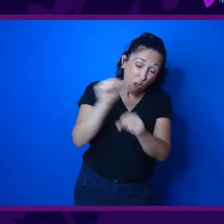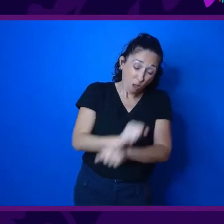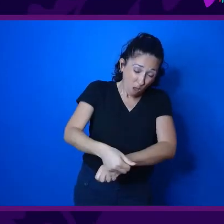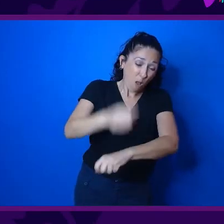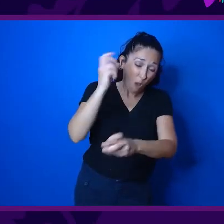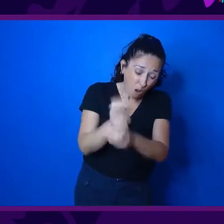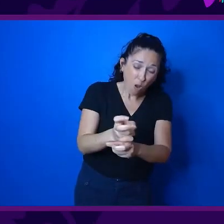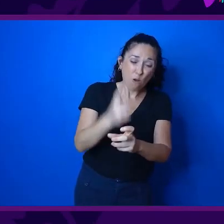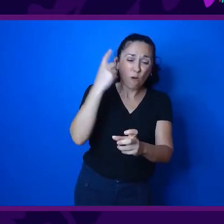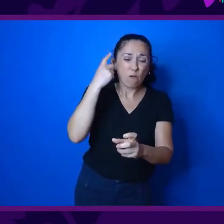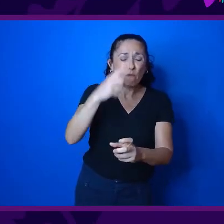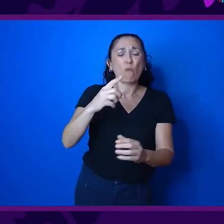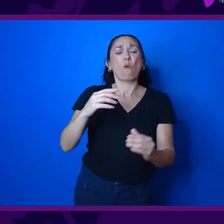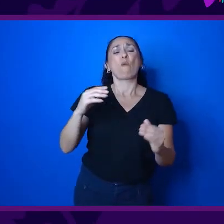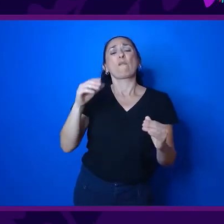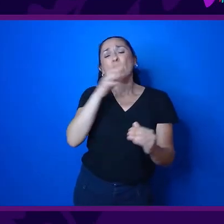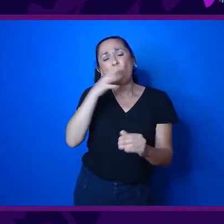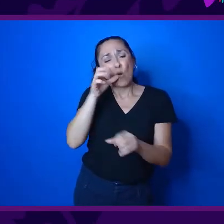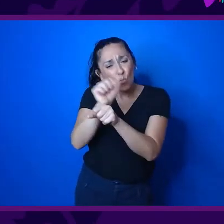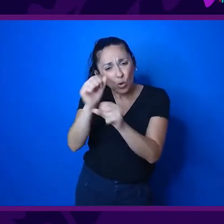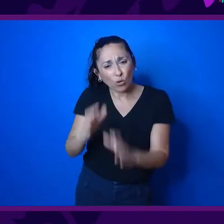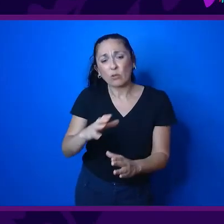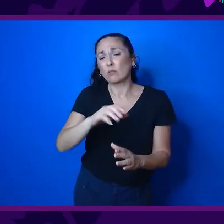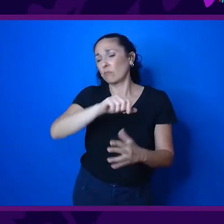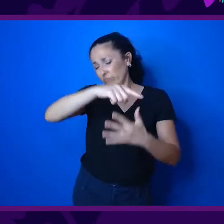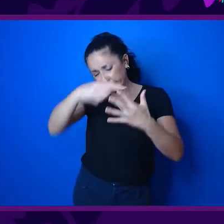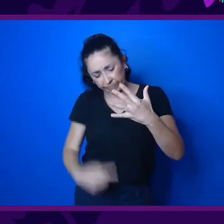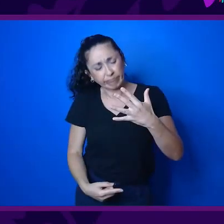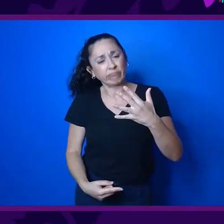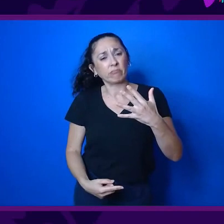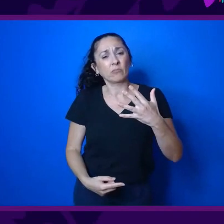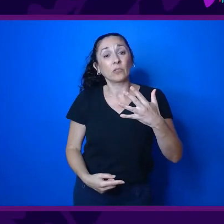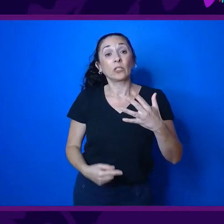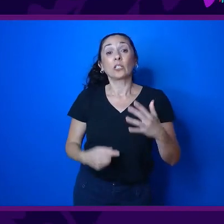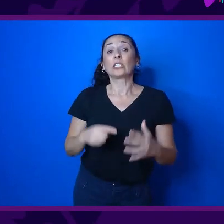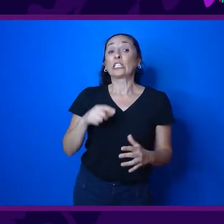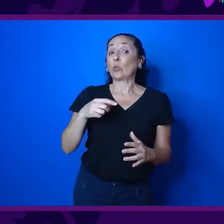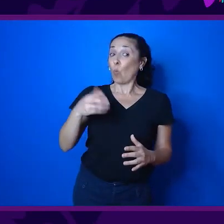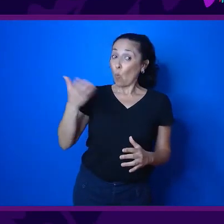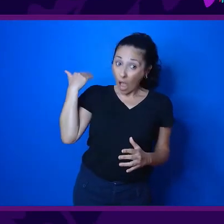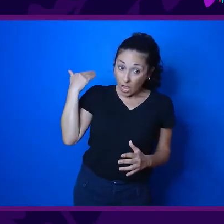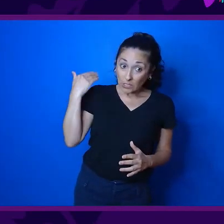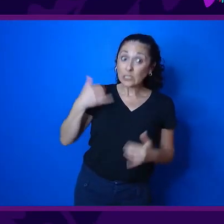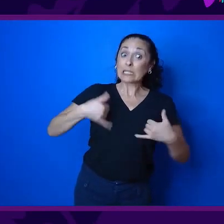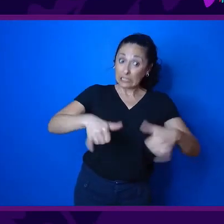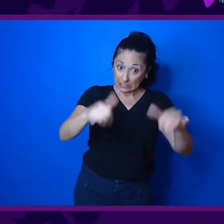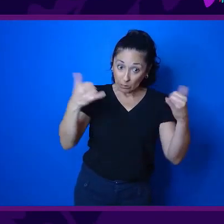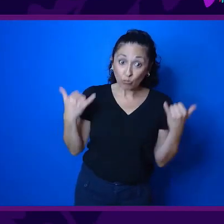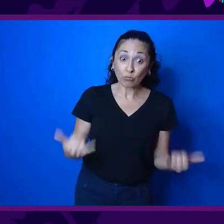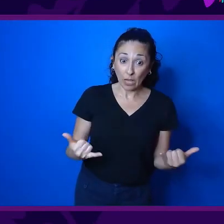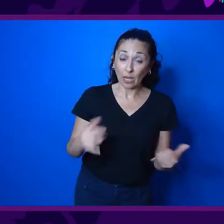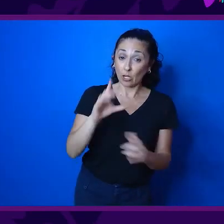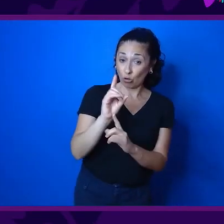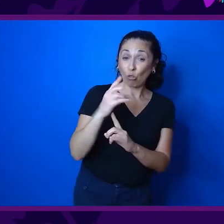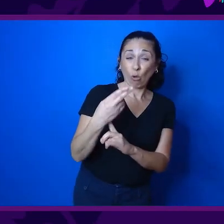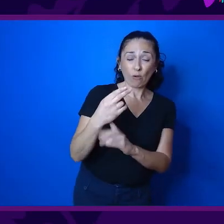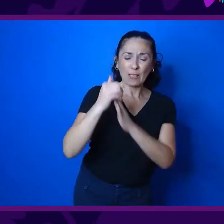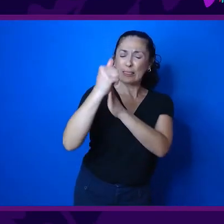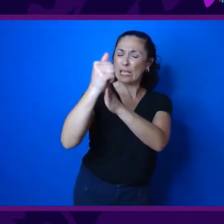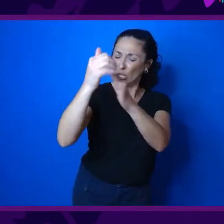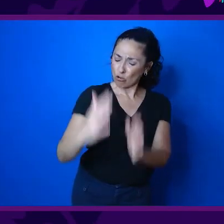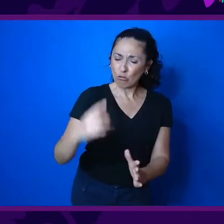and for so many others. She was and still is a leader in the fight against discrimination,